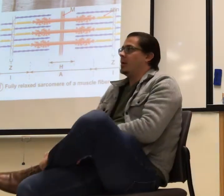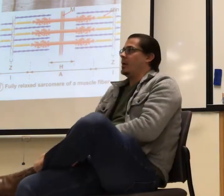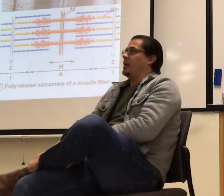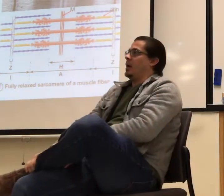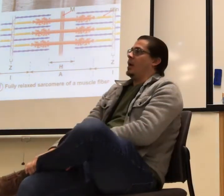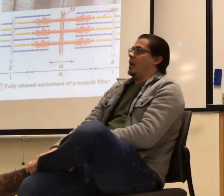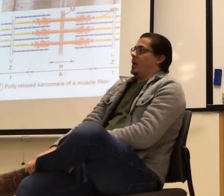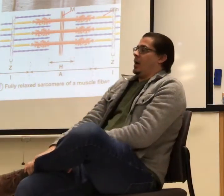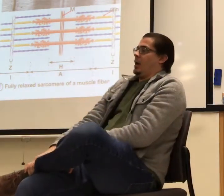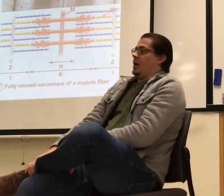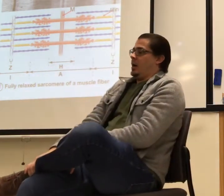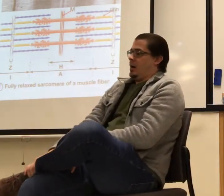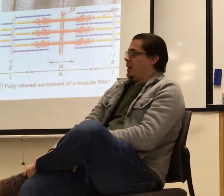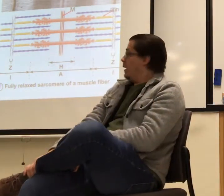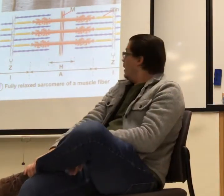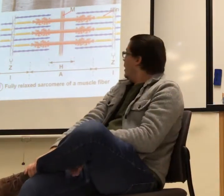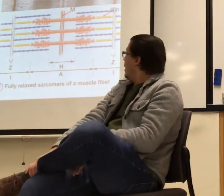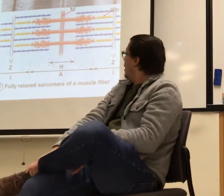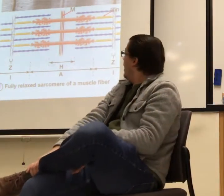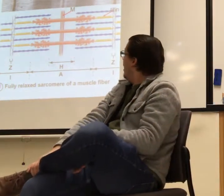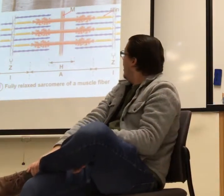the width